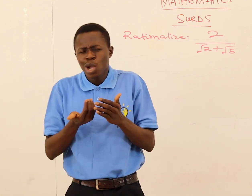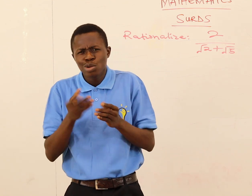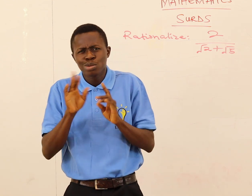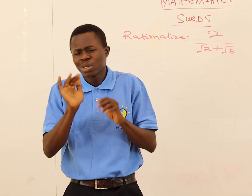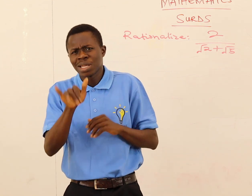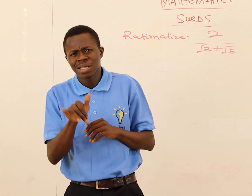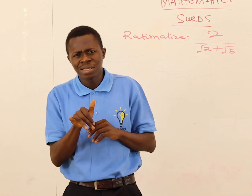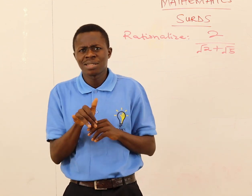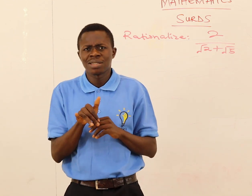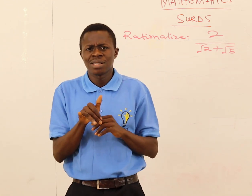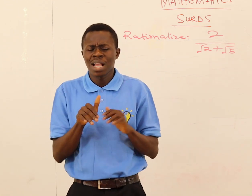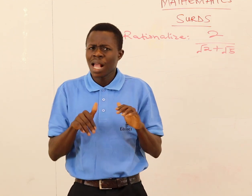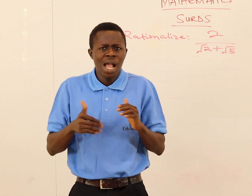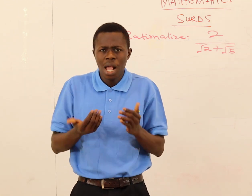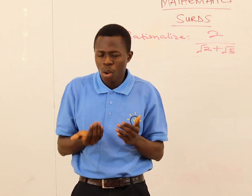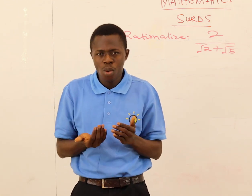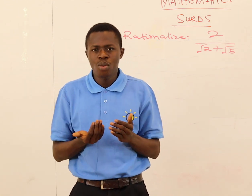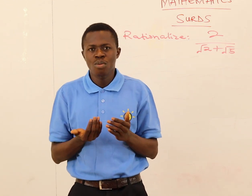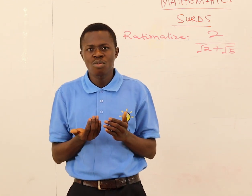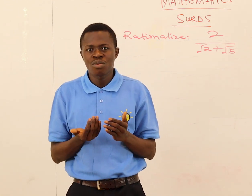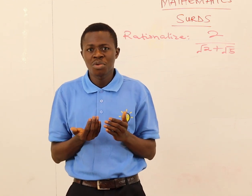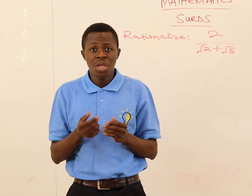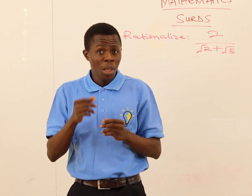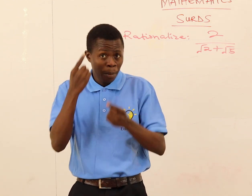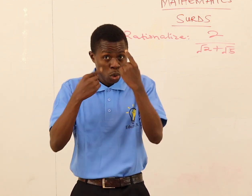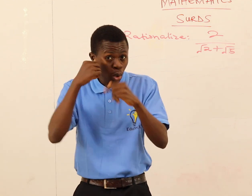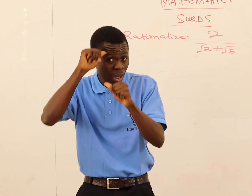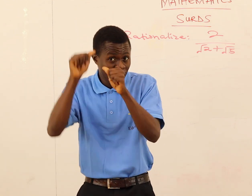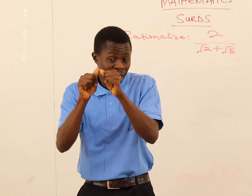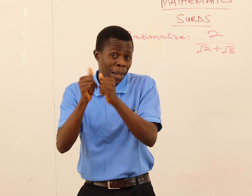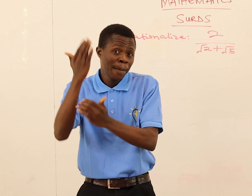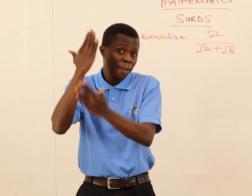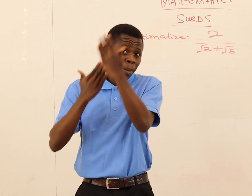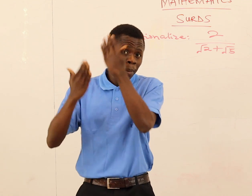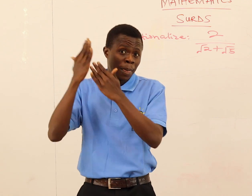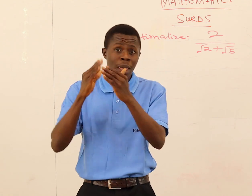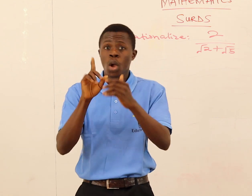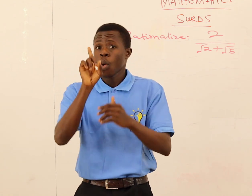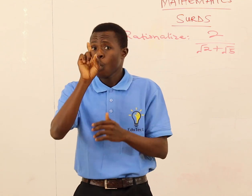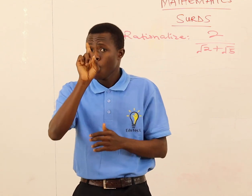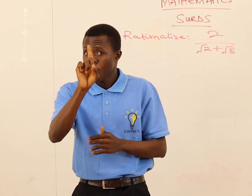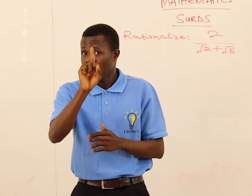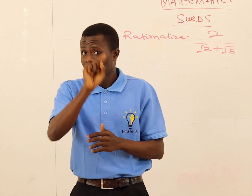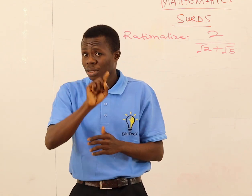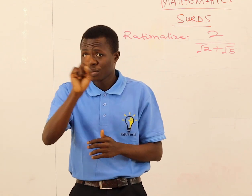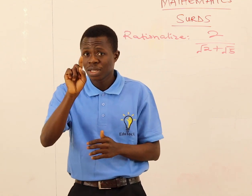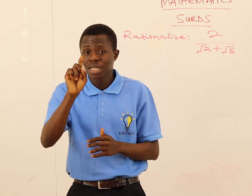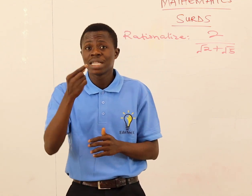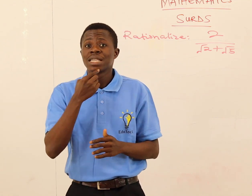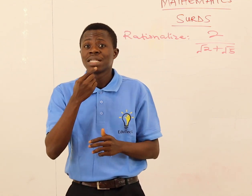we have one square root and the other square root, what do? Because you remember that in the previous